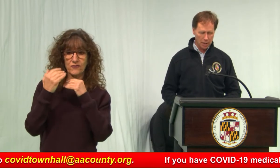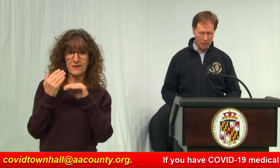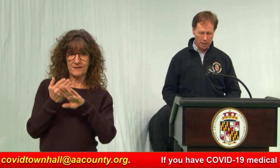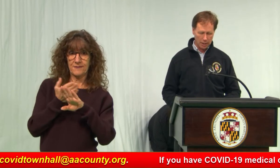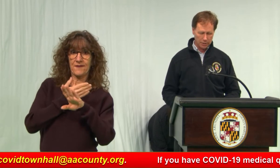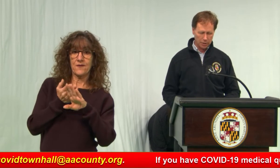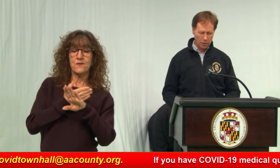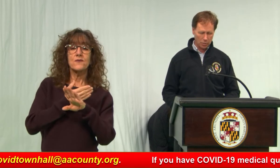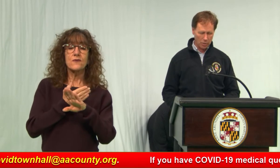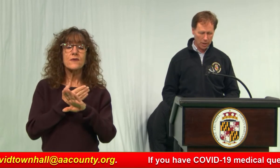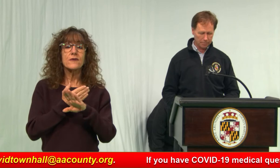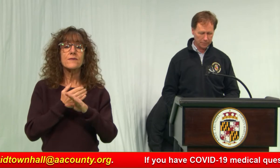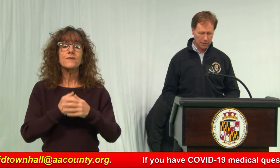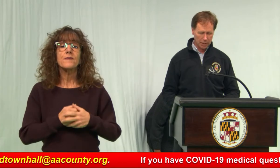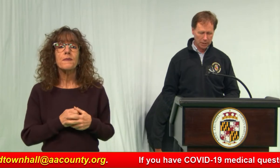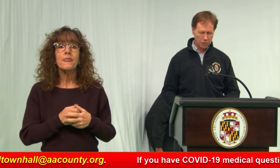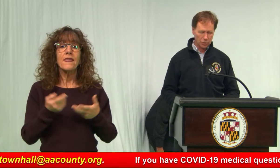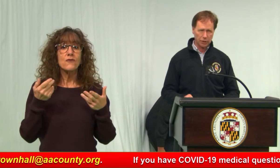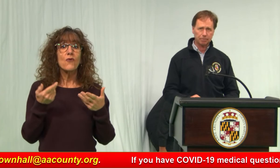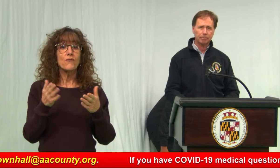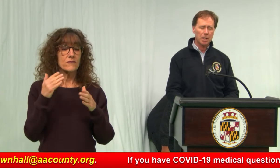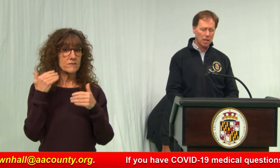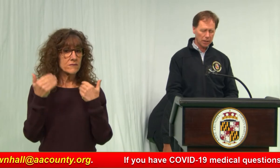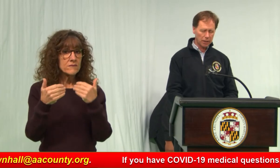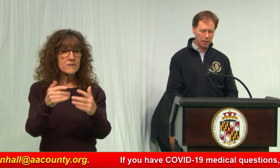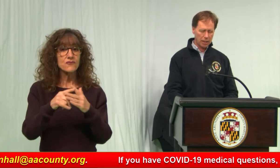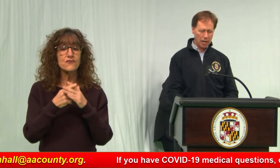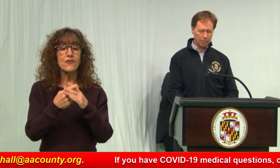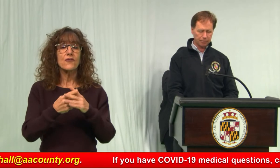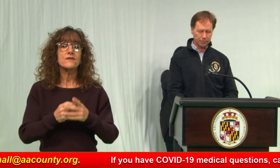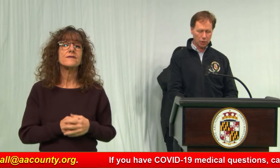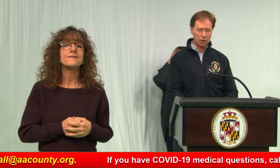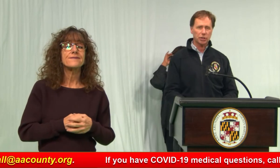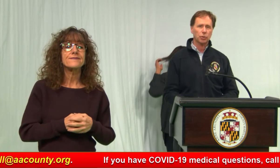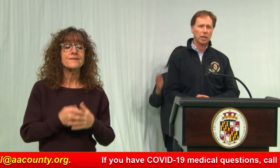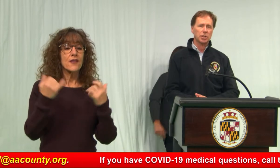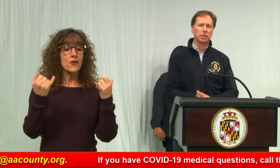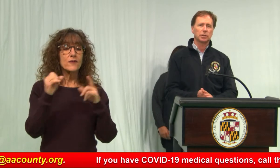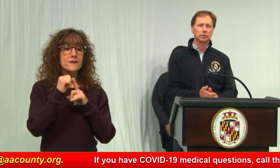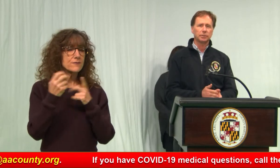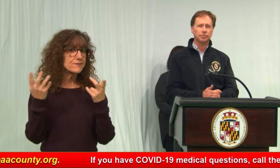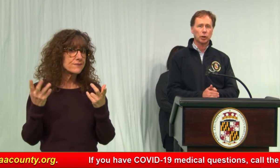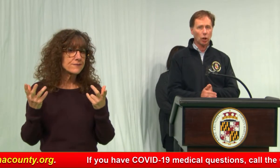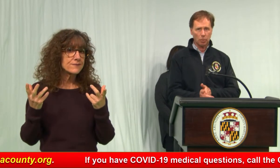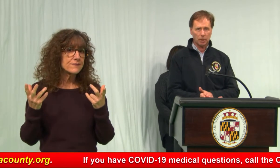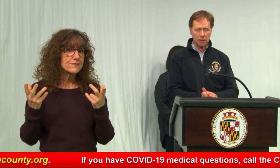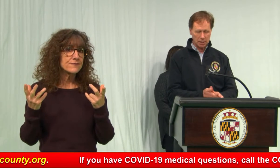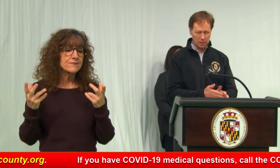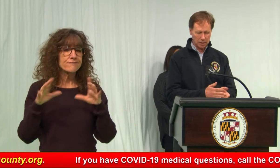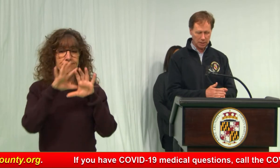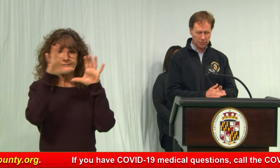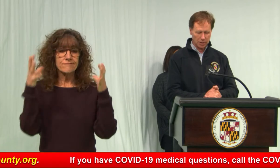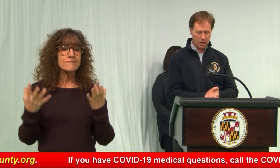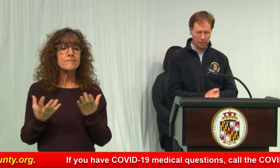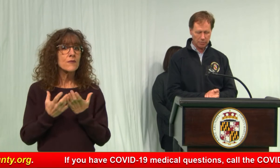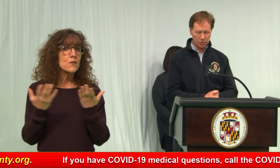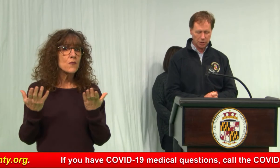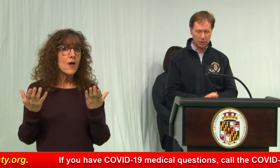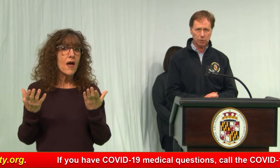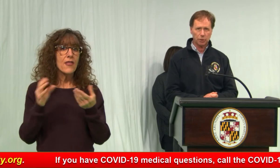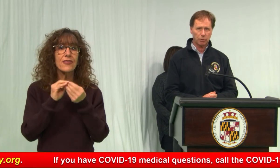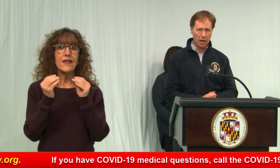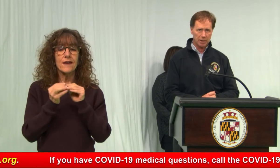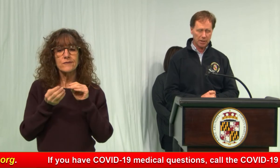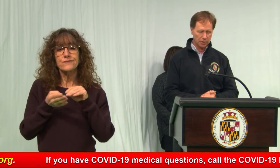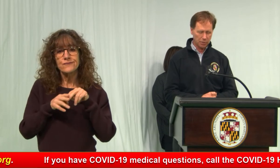advance. Let's get this started. The current situation globally is numbers